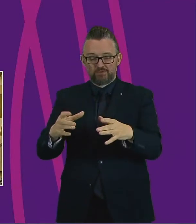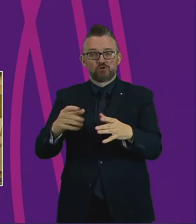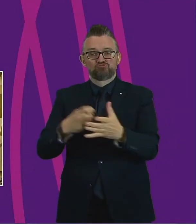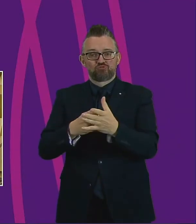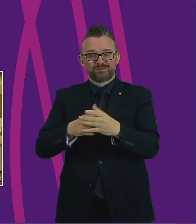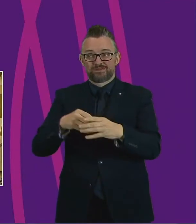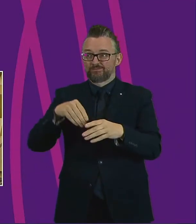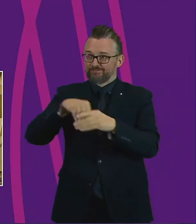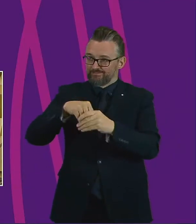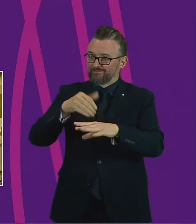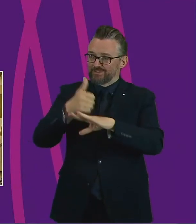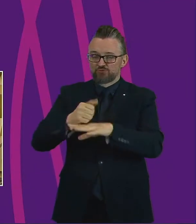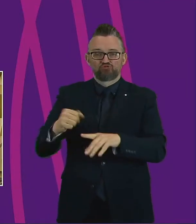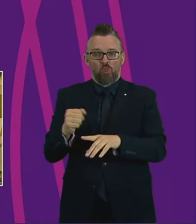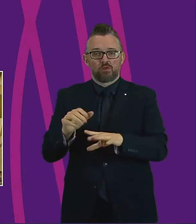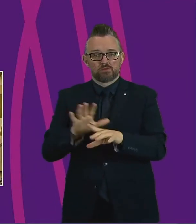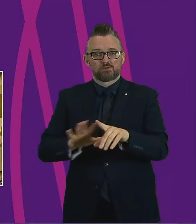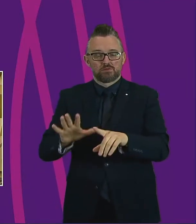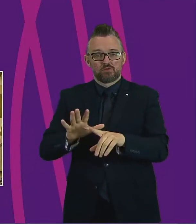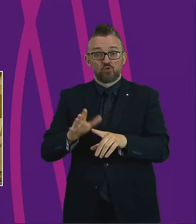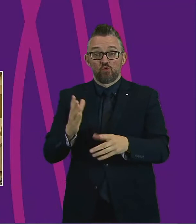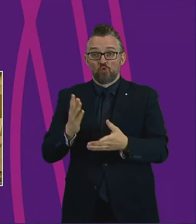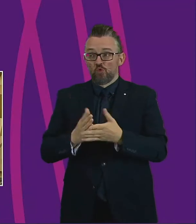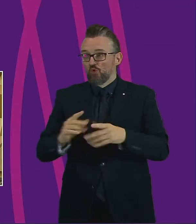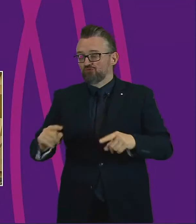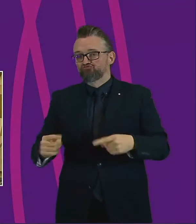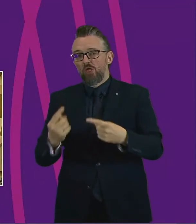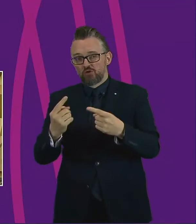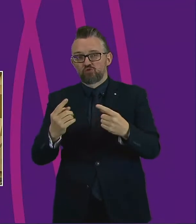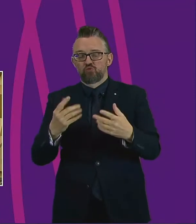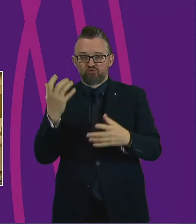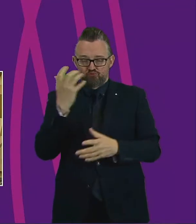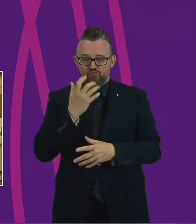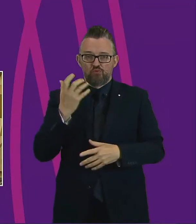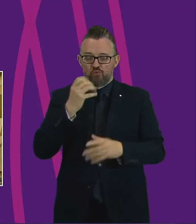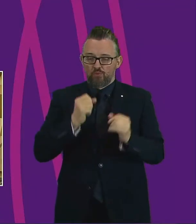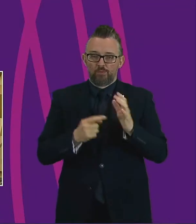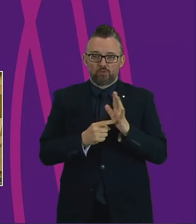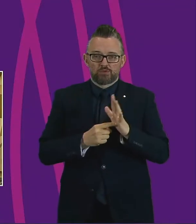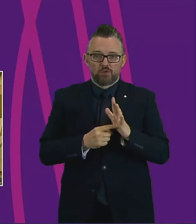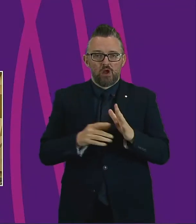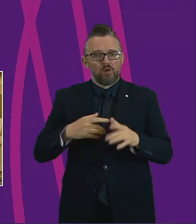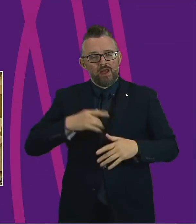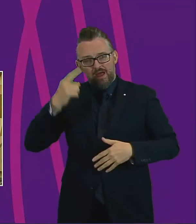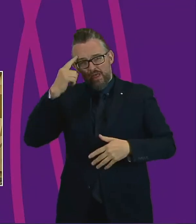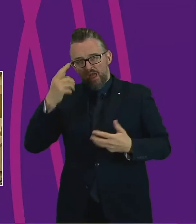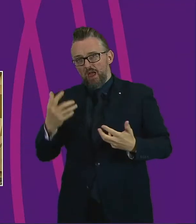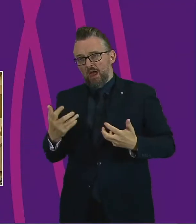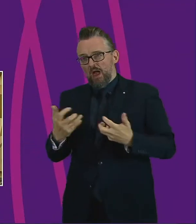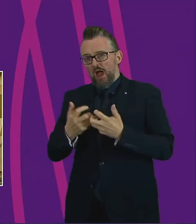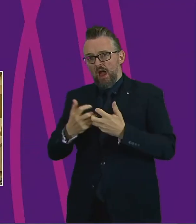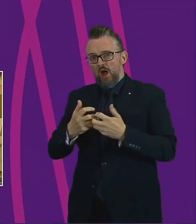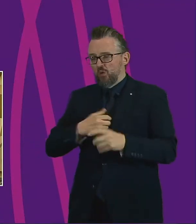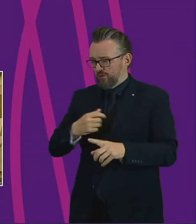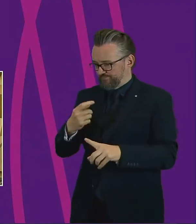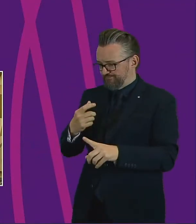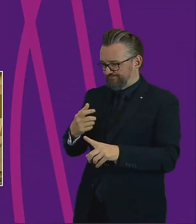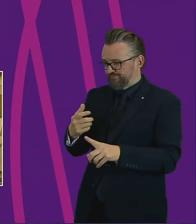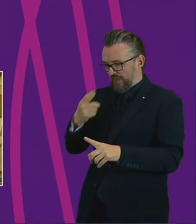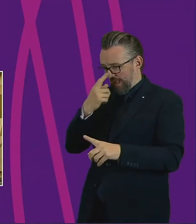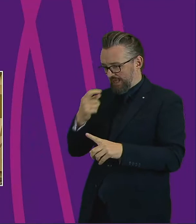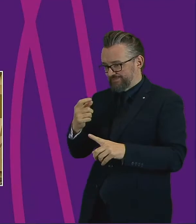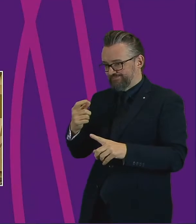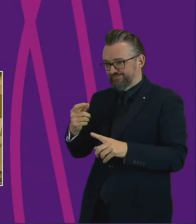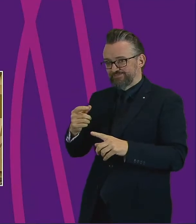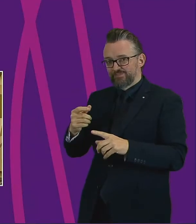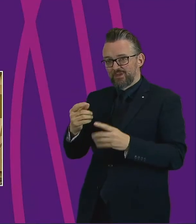So these are all really important challenges for us, and I think we have to find the best way of making sure that we catalyse the whole Parliament